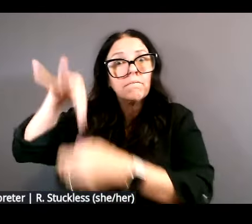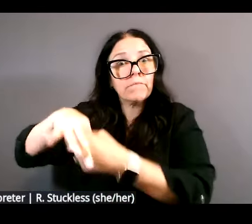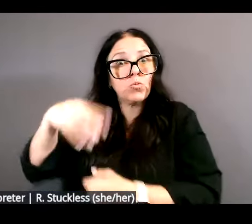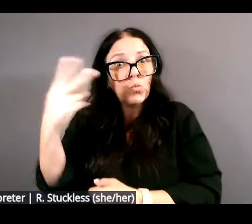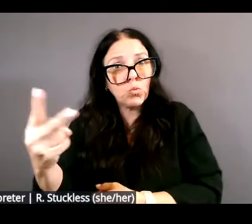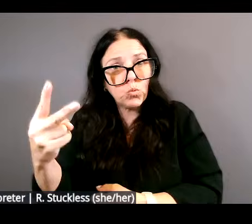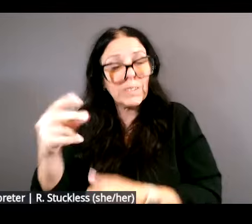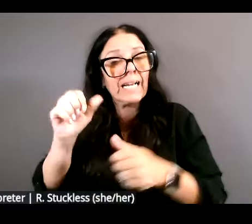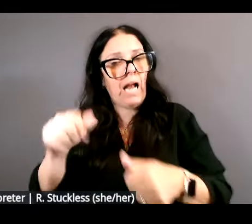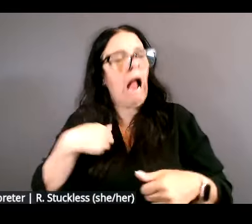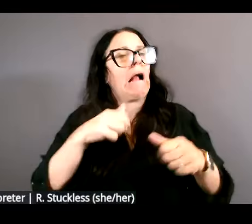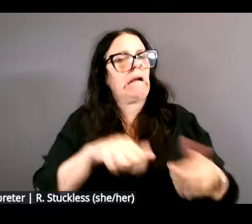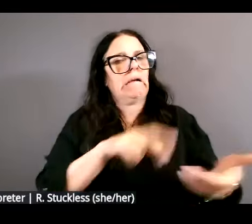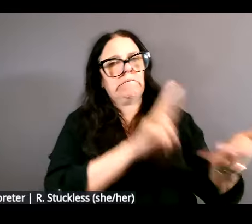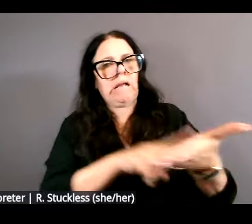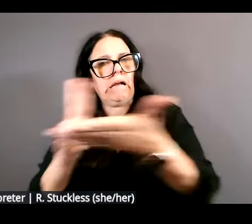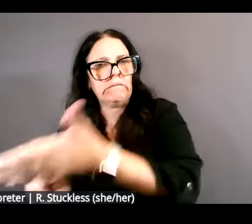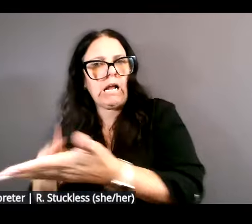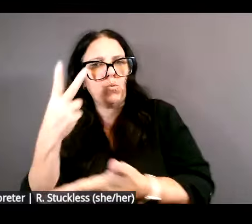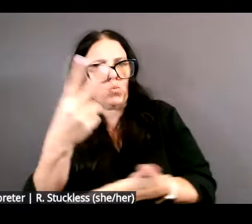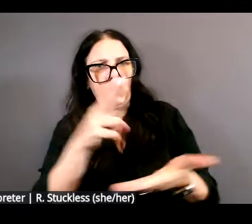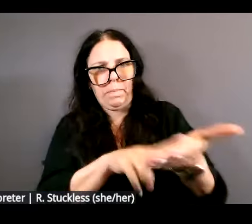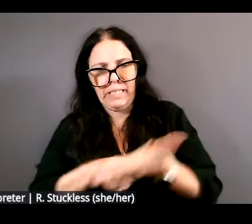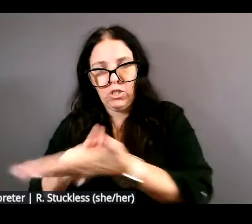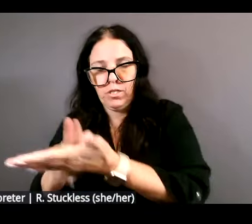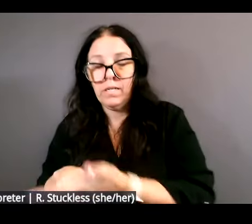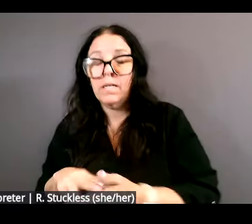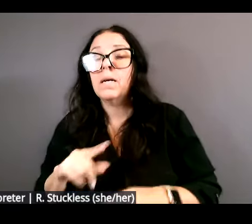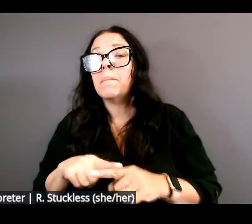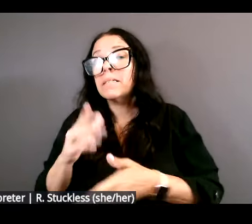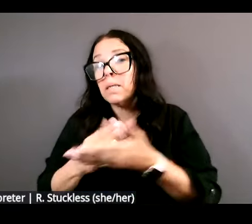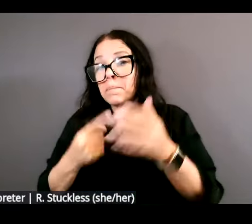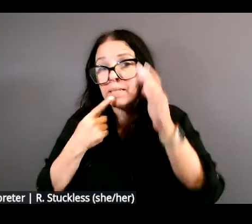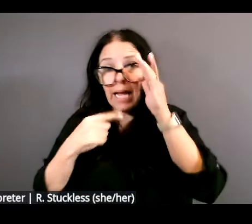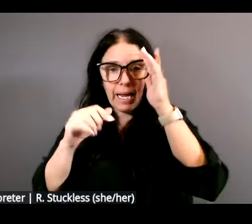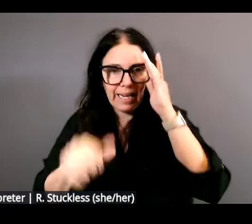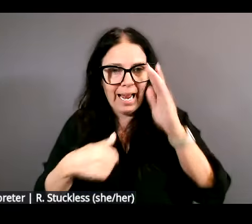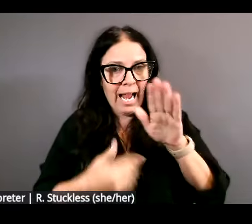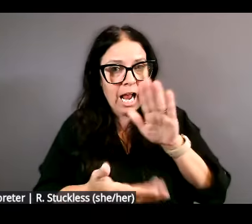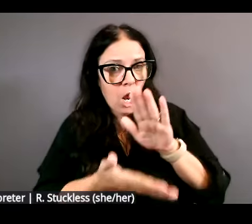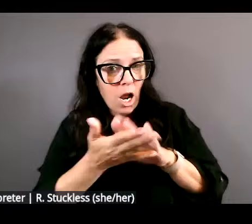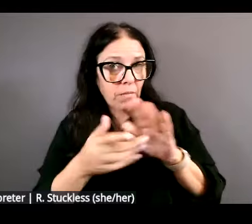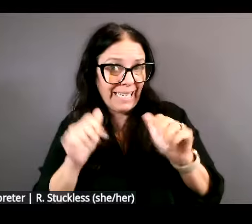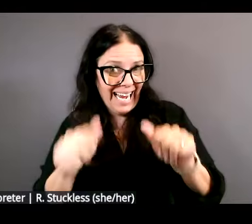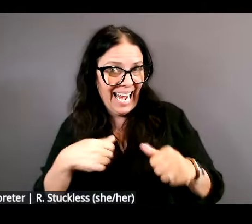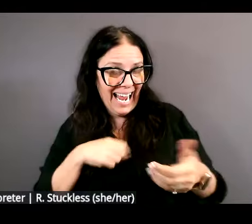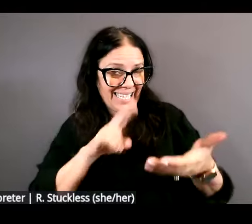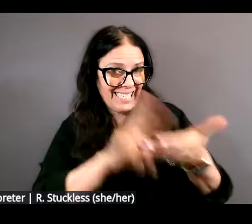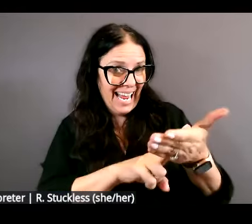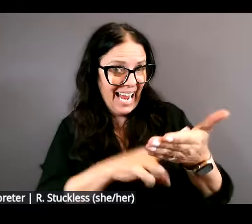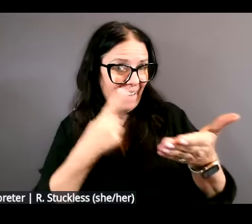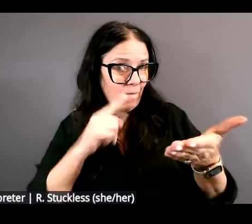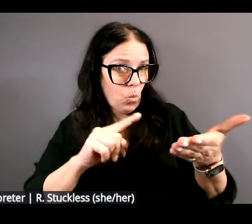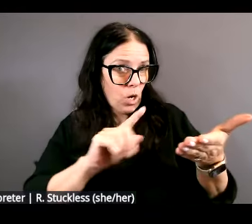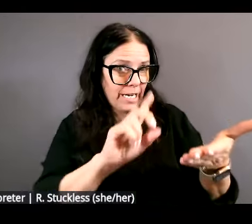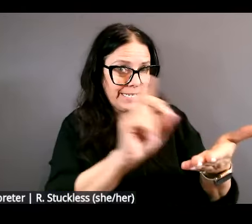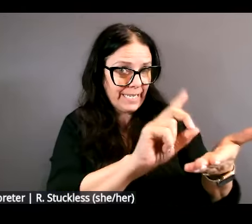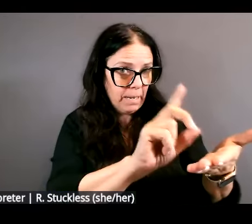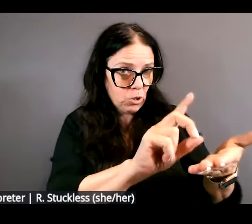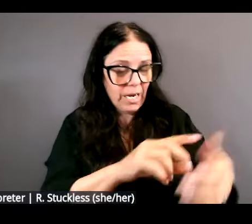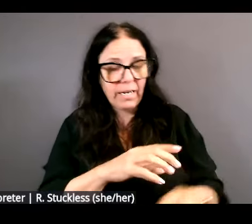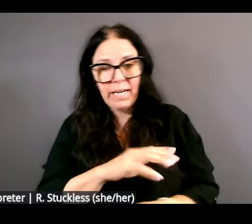somebody running in the Democratic primary while also sign for somebody running in the Republican primary? Technically, you're